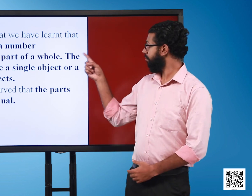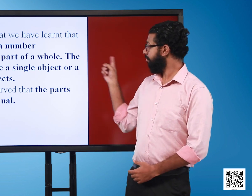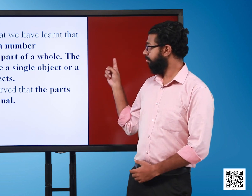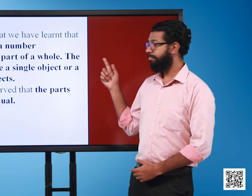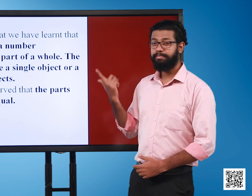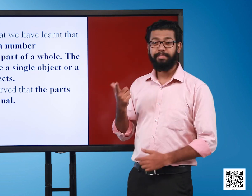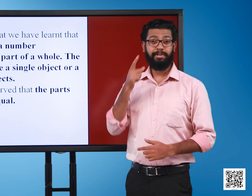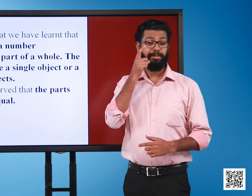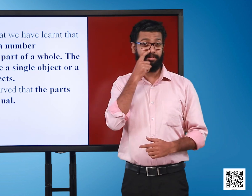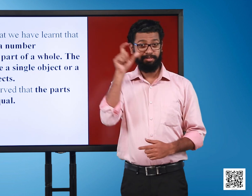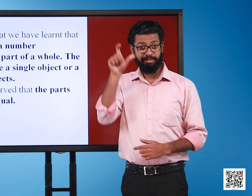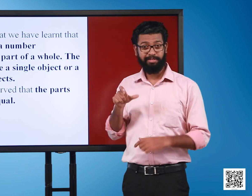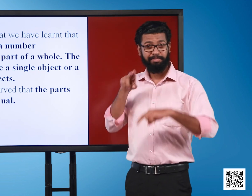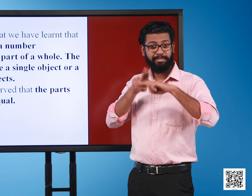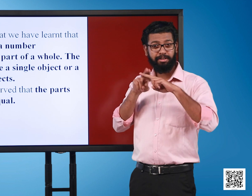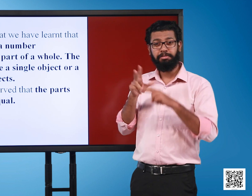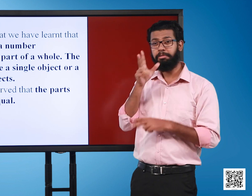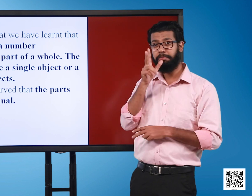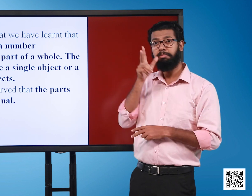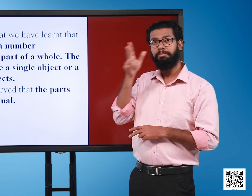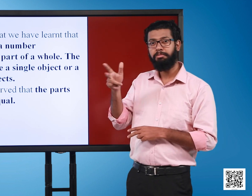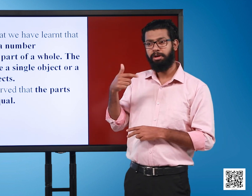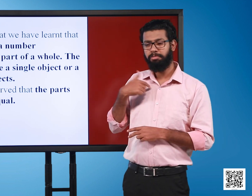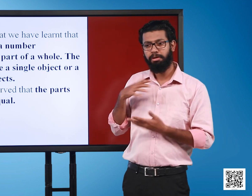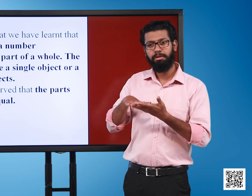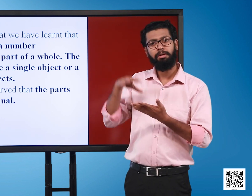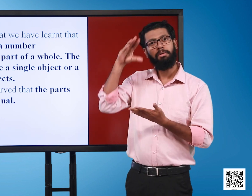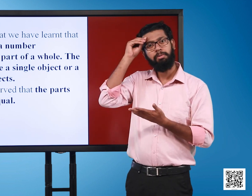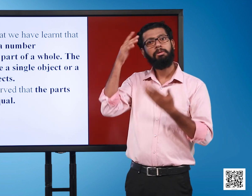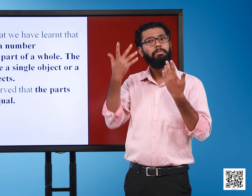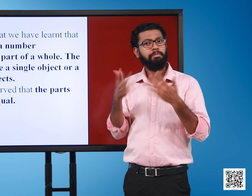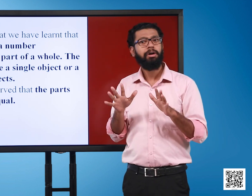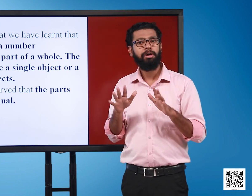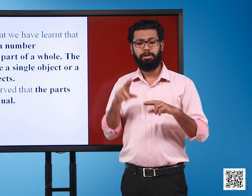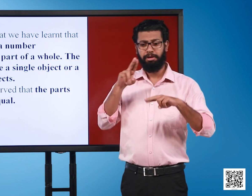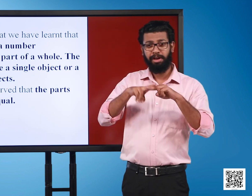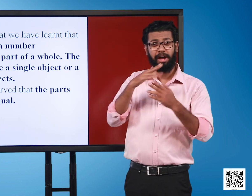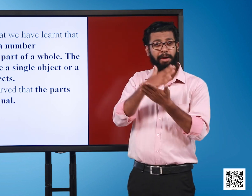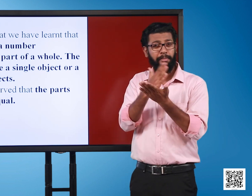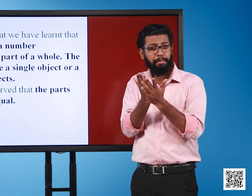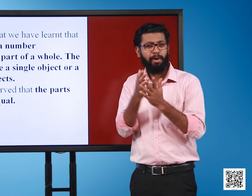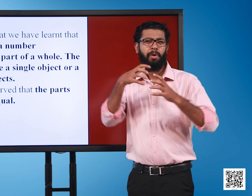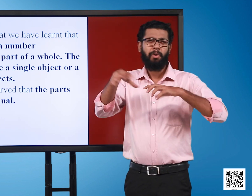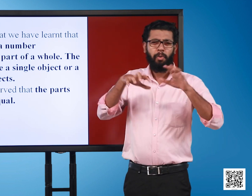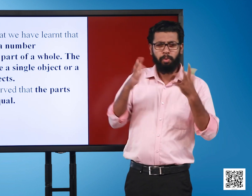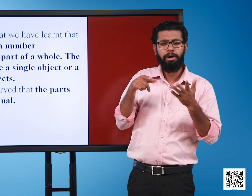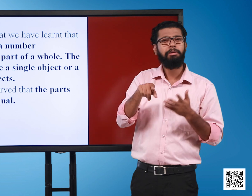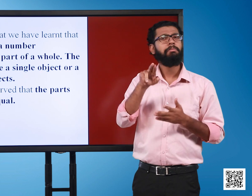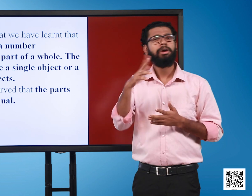Farida said that we have learnt that a fraction is a number representing part of a whole.